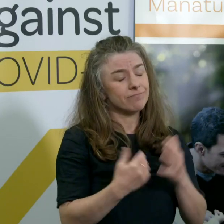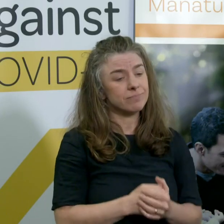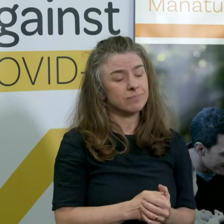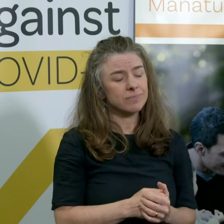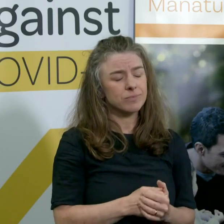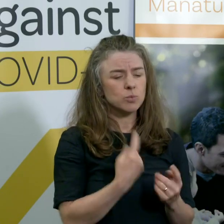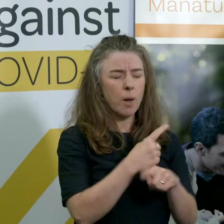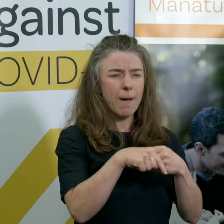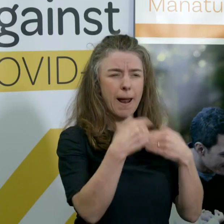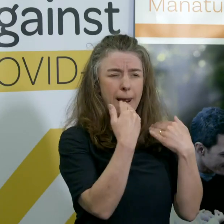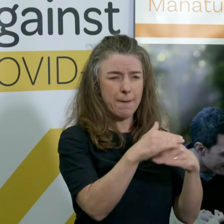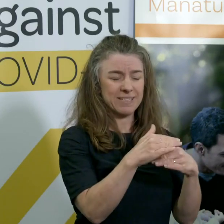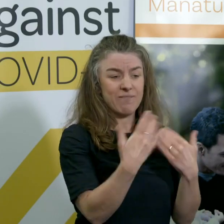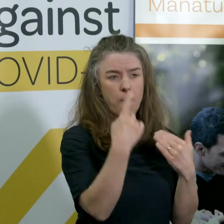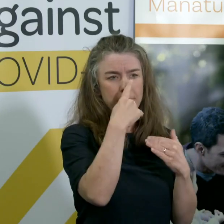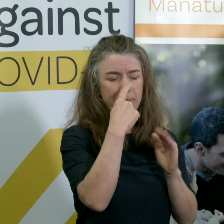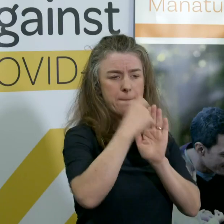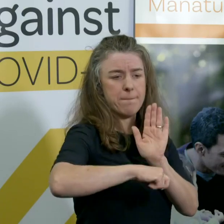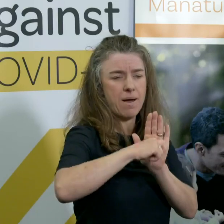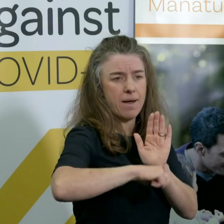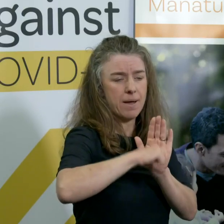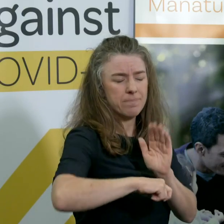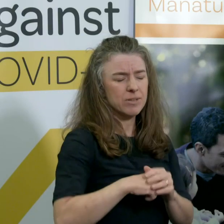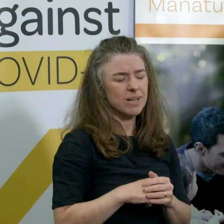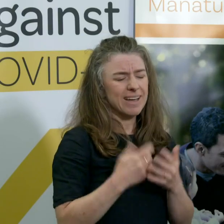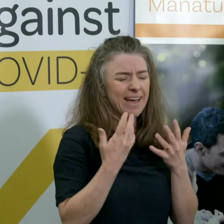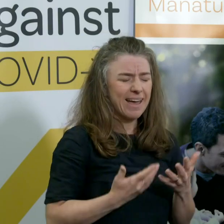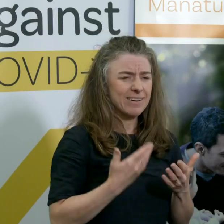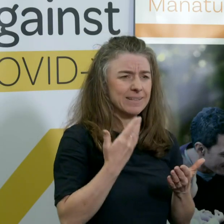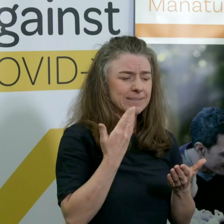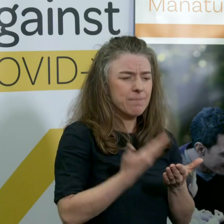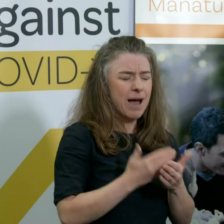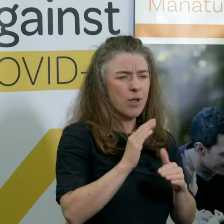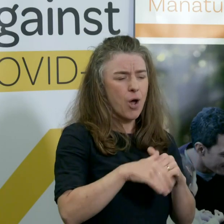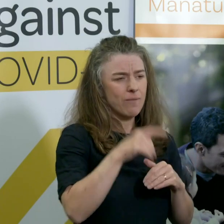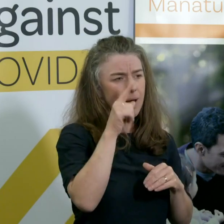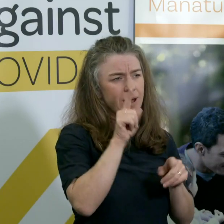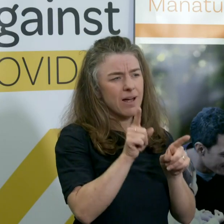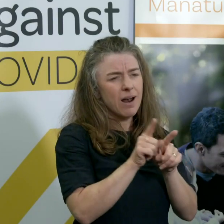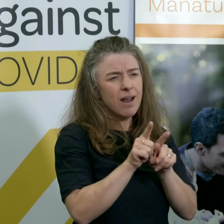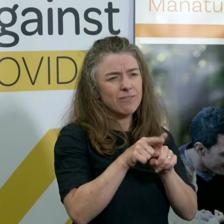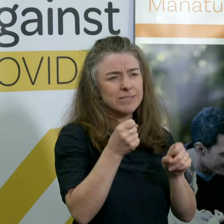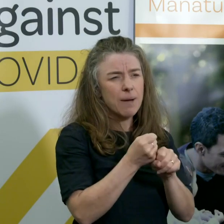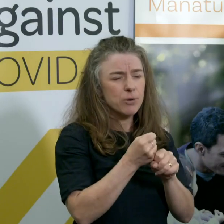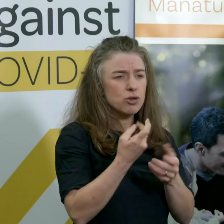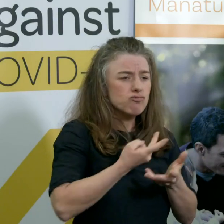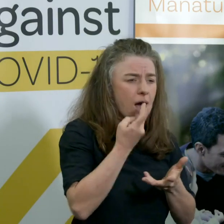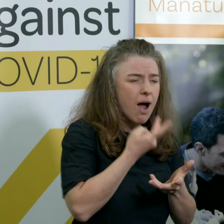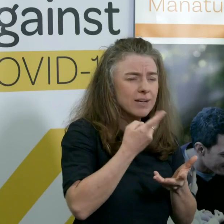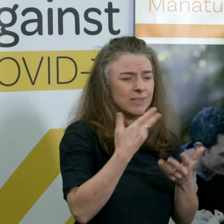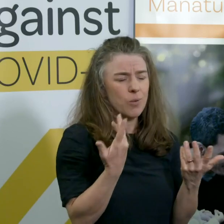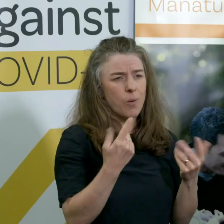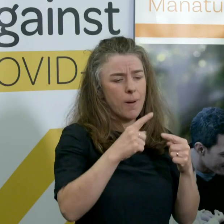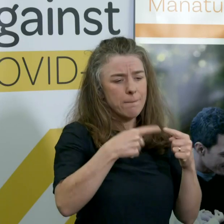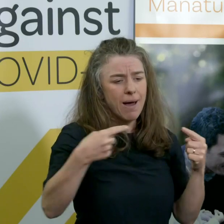Purchasing limits. There has been an increase in demand, in particularly long shelf life products. Customers might see some limits